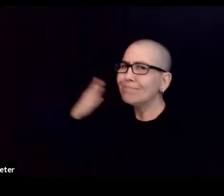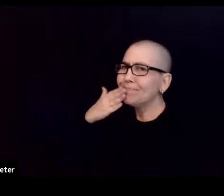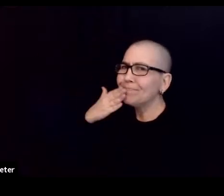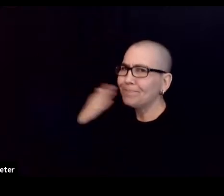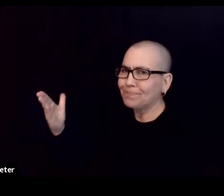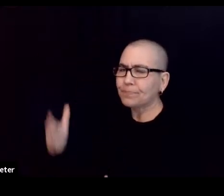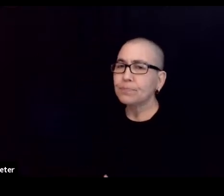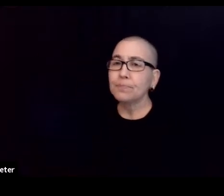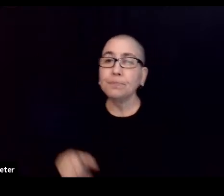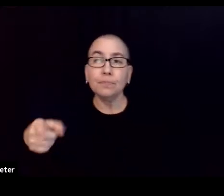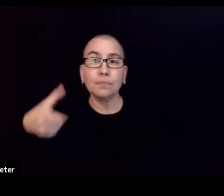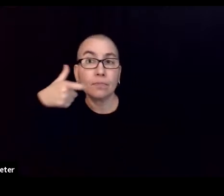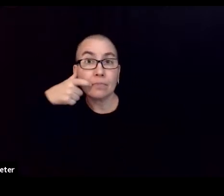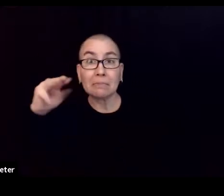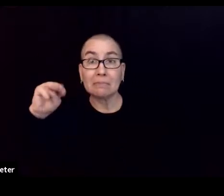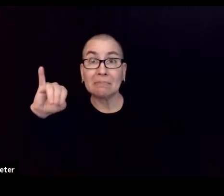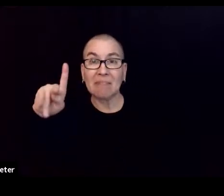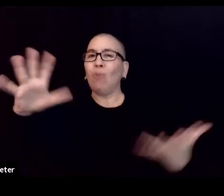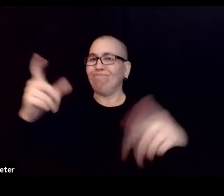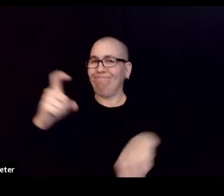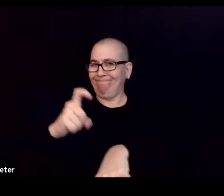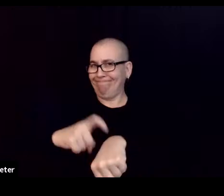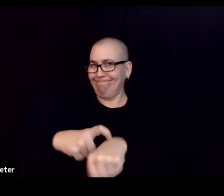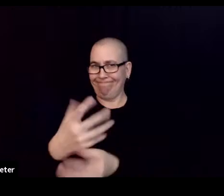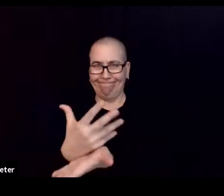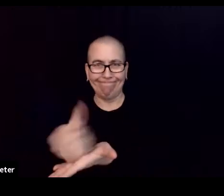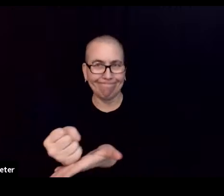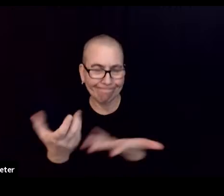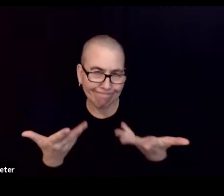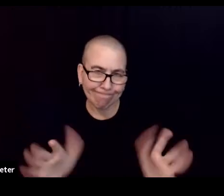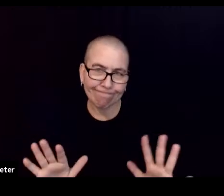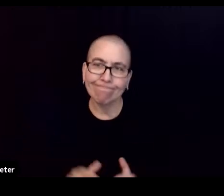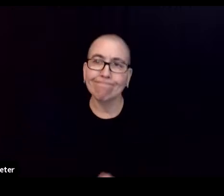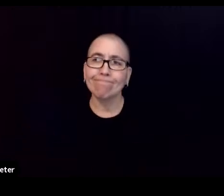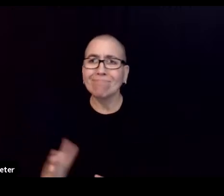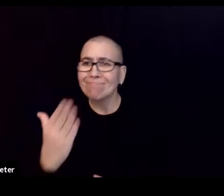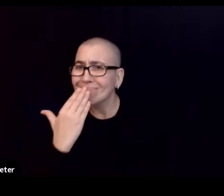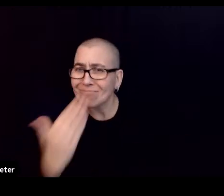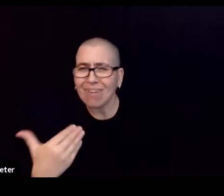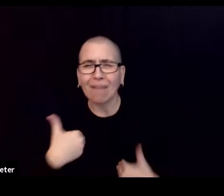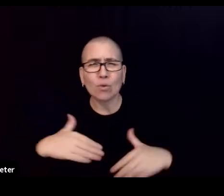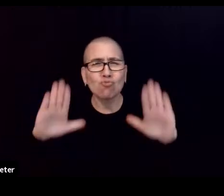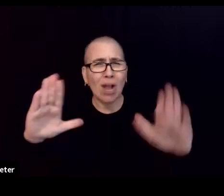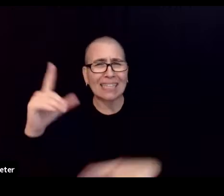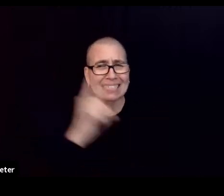with additional questions to reach out to our office this afternoon. Have a good day, and we will talk with you again soon.